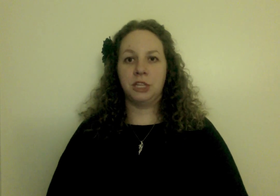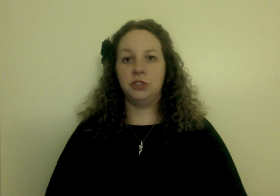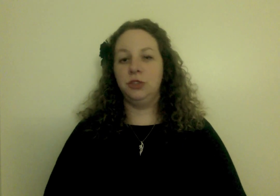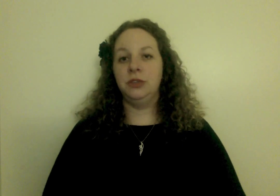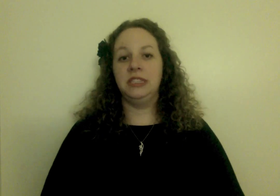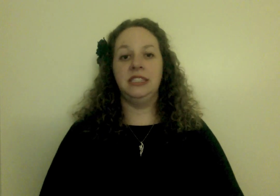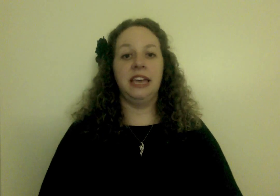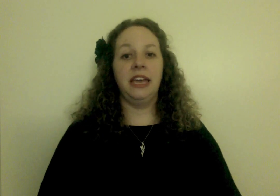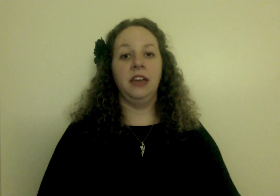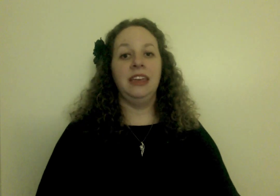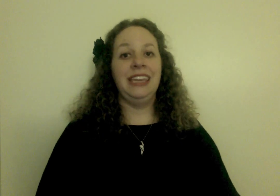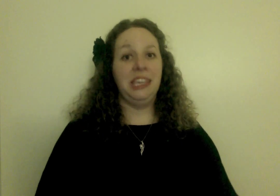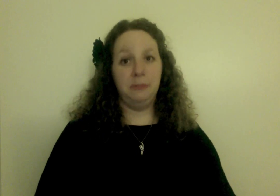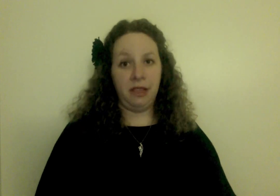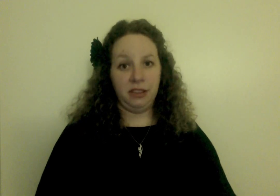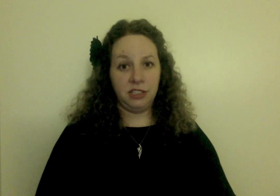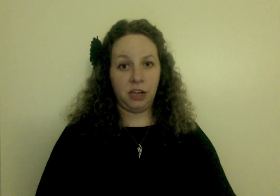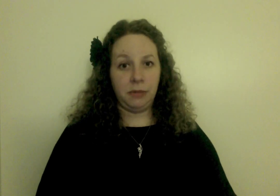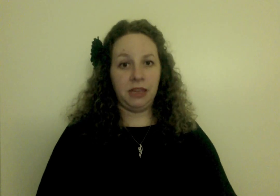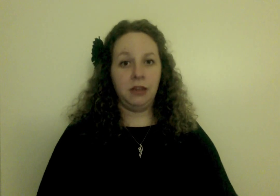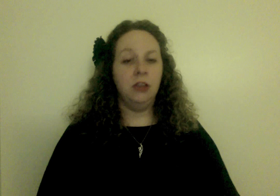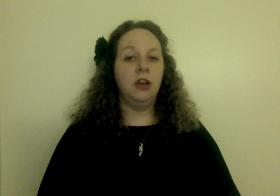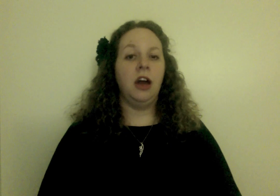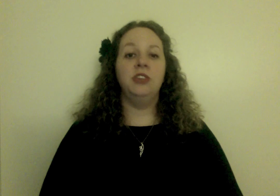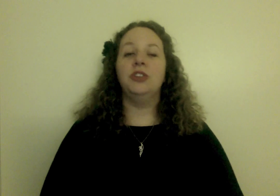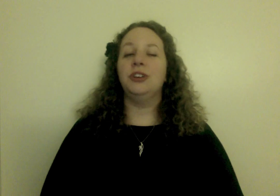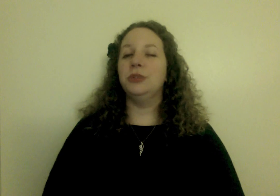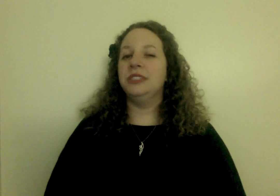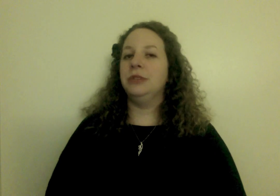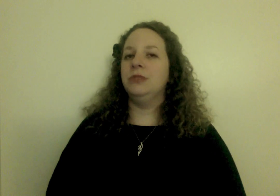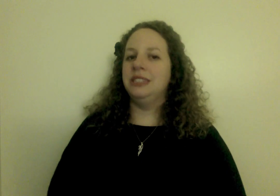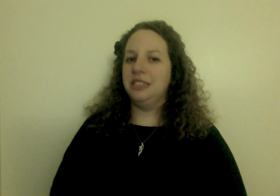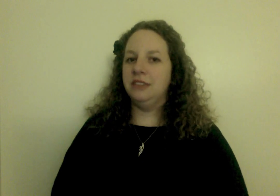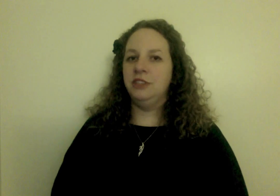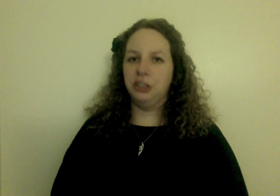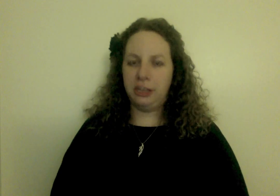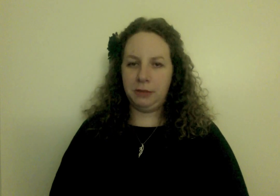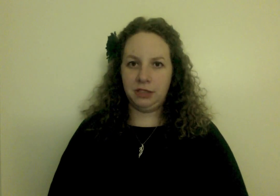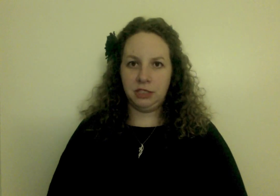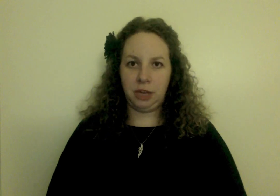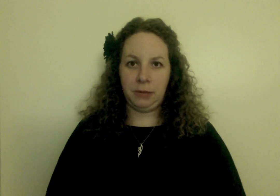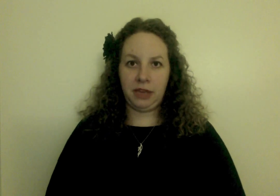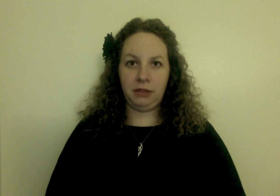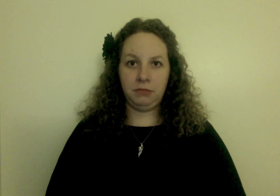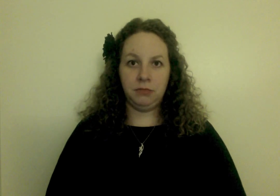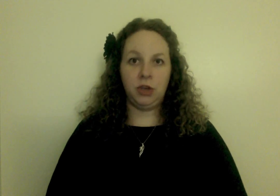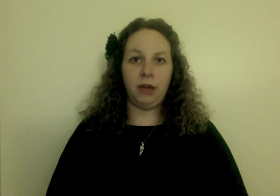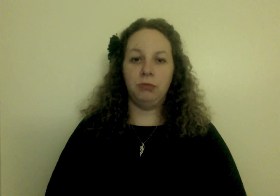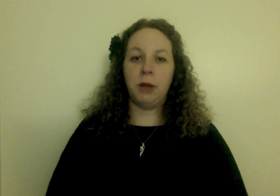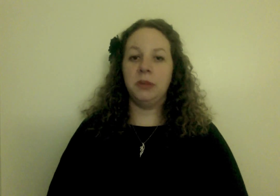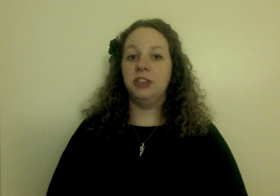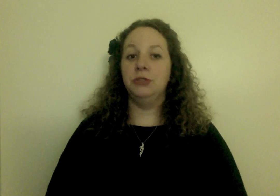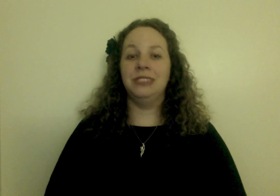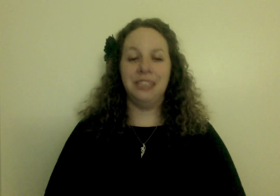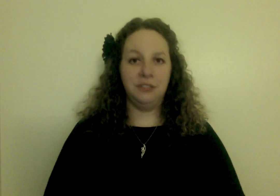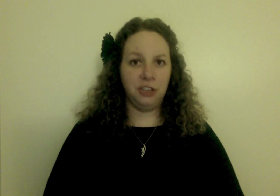So you could say email is the topic. You could also say received your email is the topic. So I would probably do received your